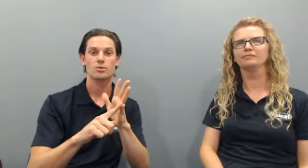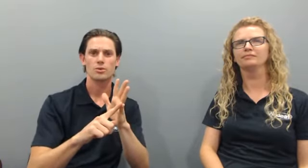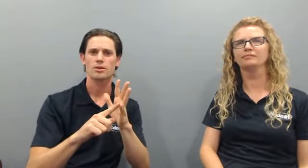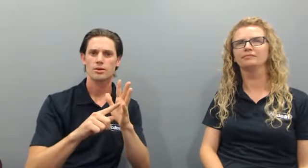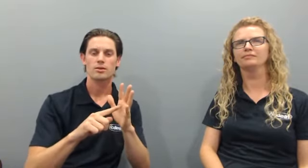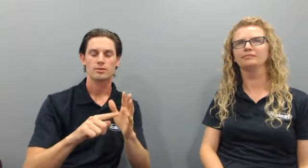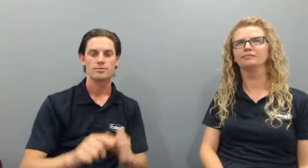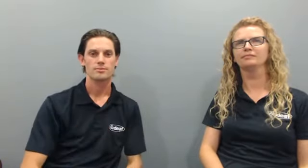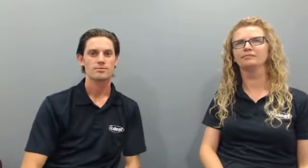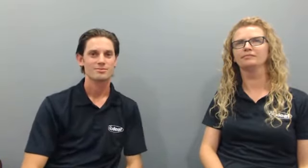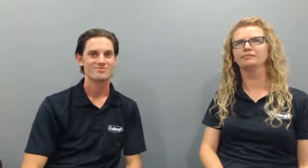ndis@vicdeaf.com.au.